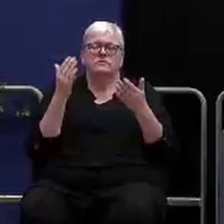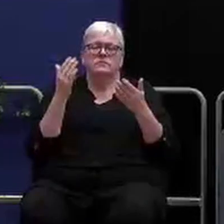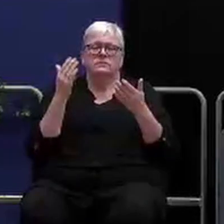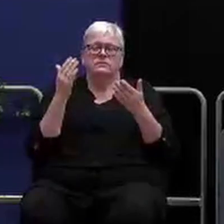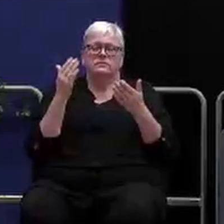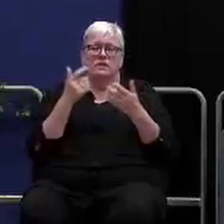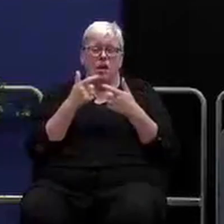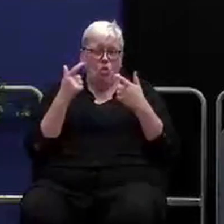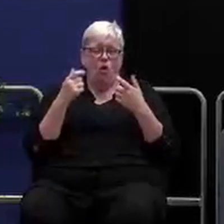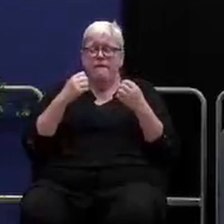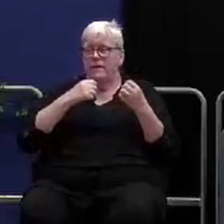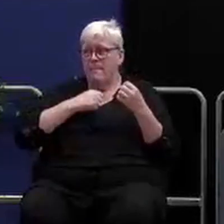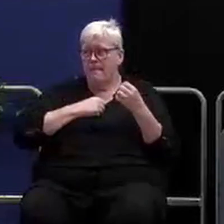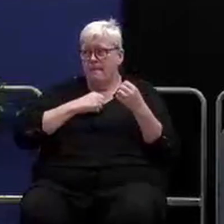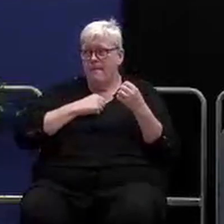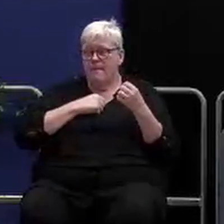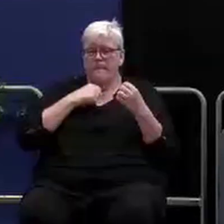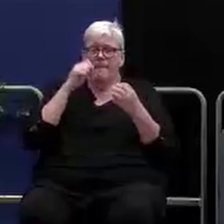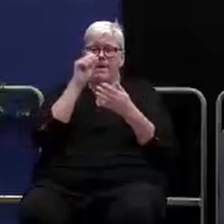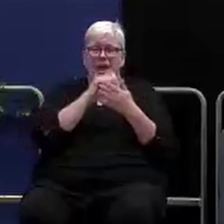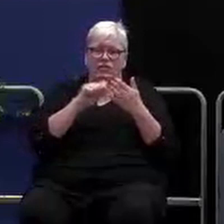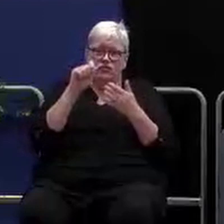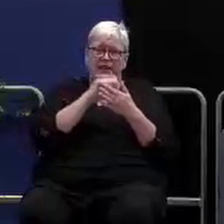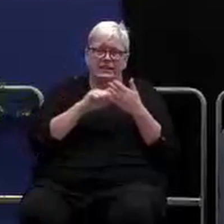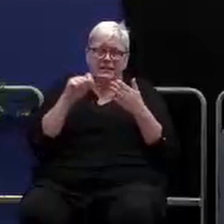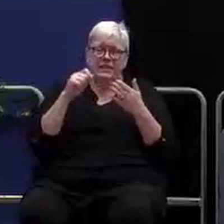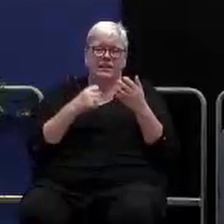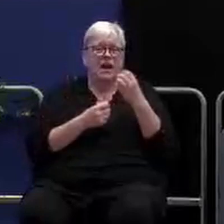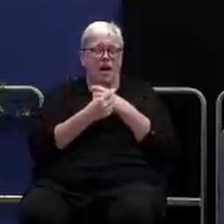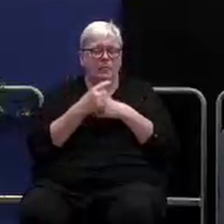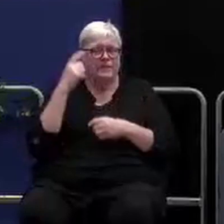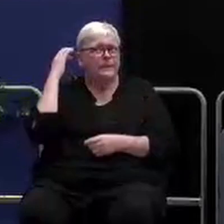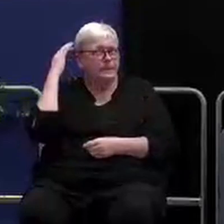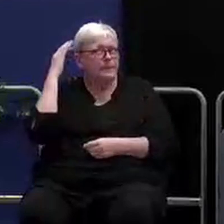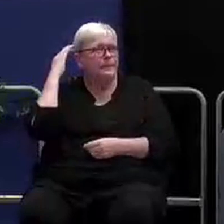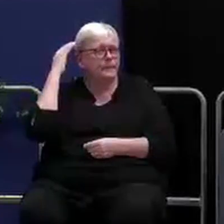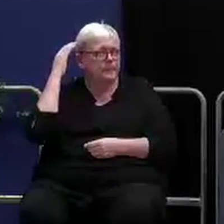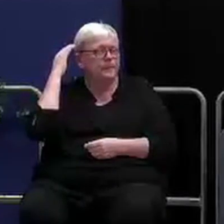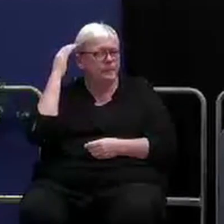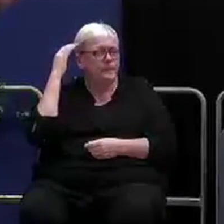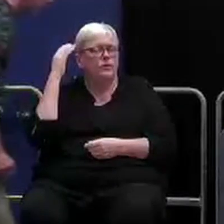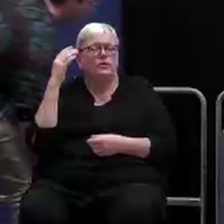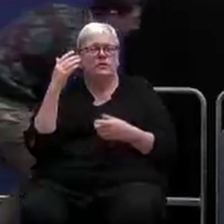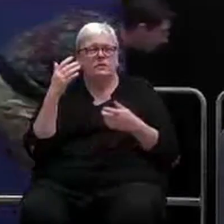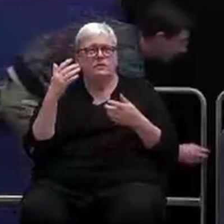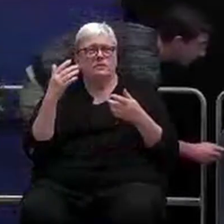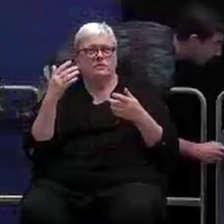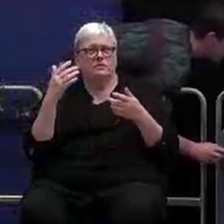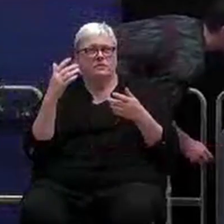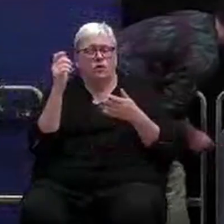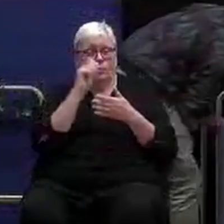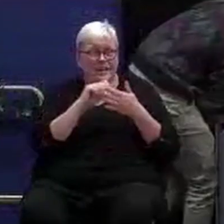A lot of my writing goes on subconsciously, I think. Whenever I need, for when I was